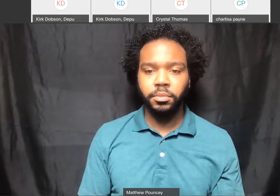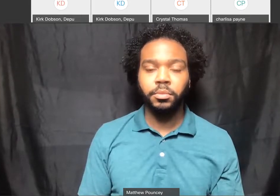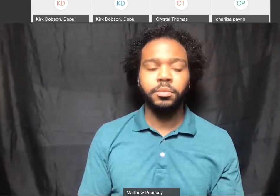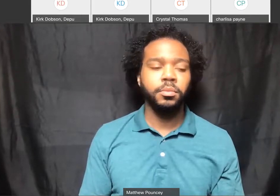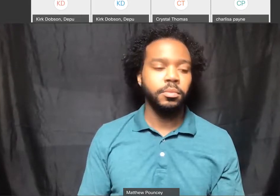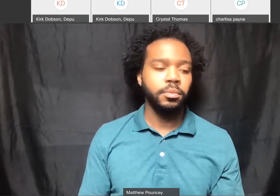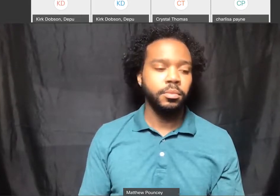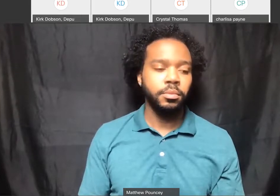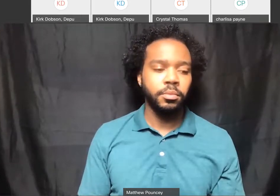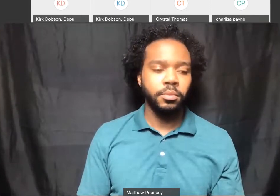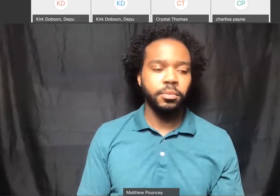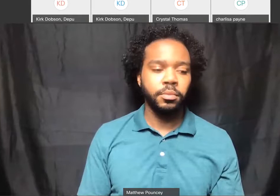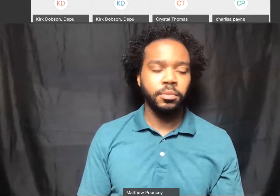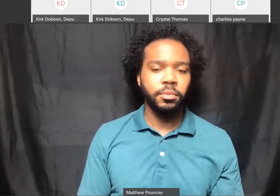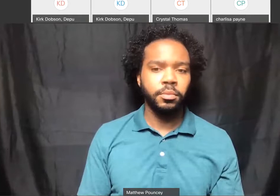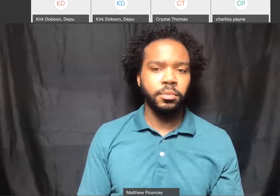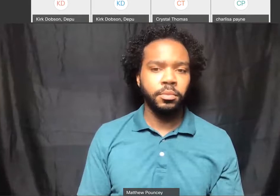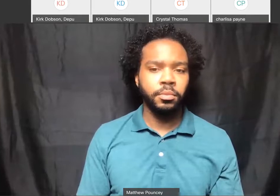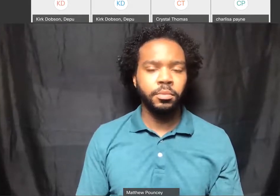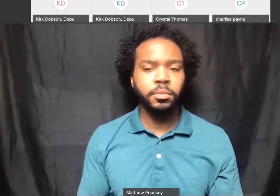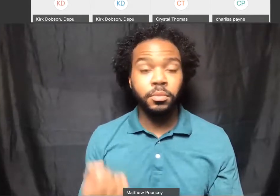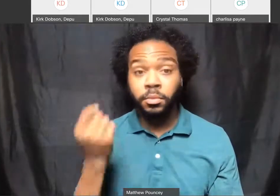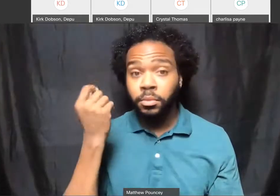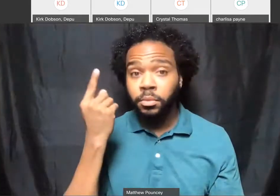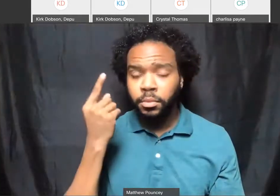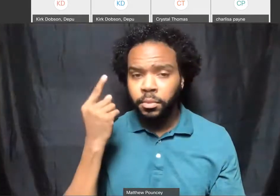Well, so the process includes